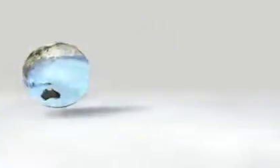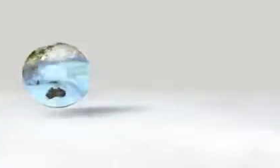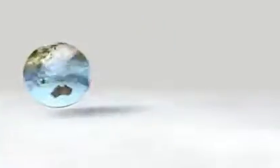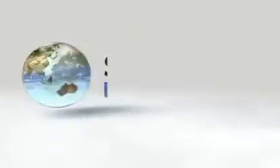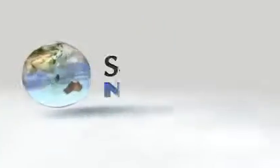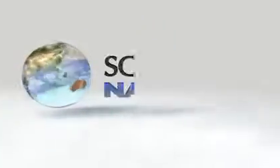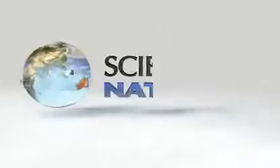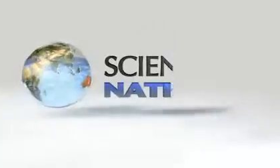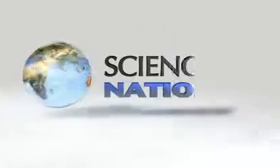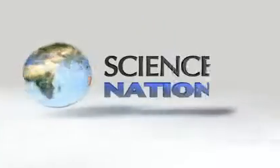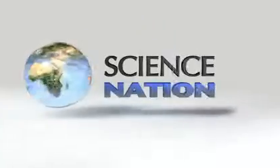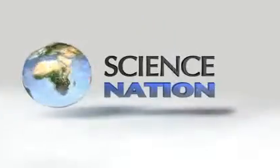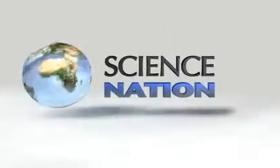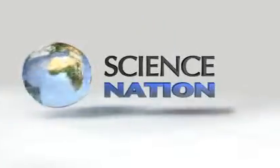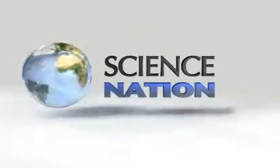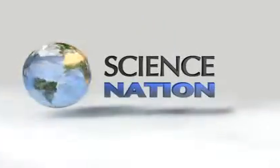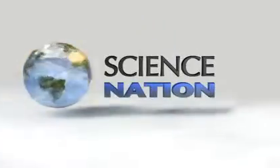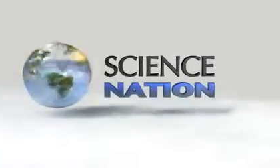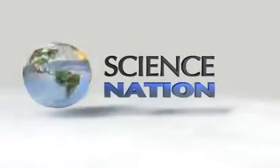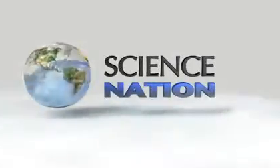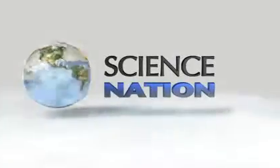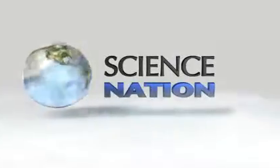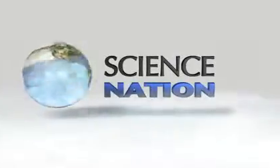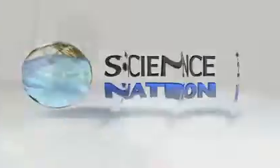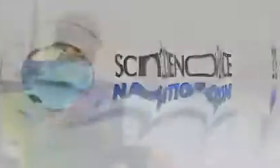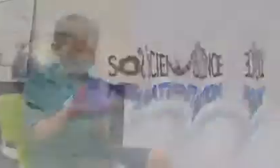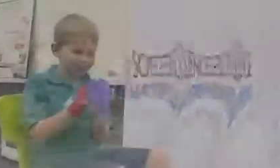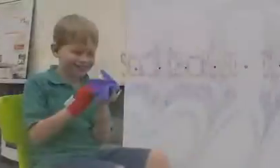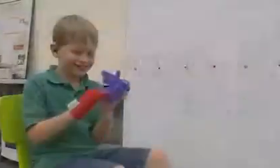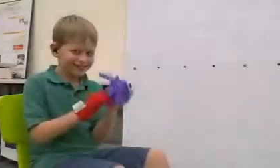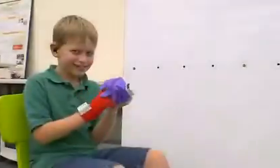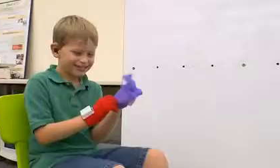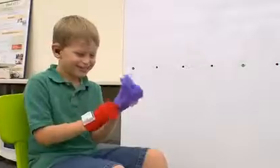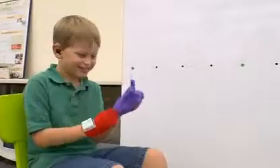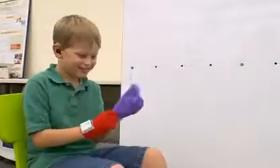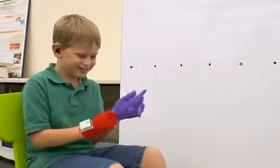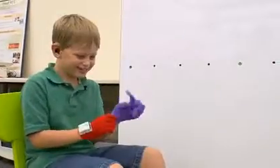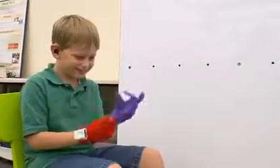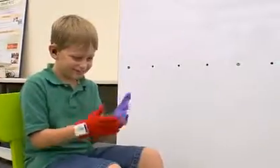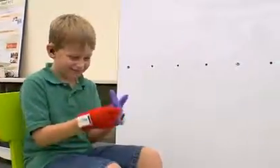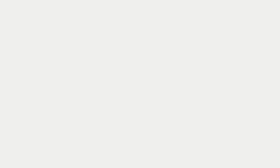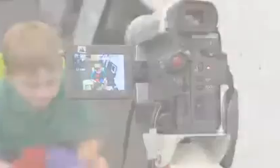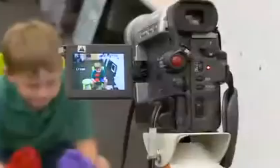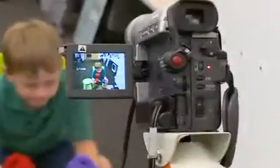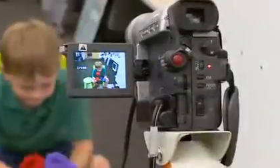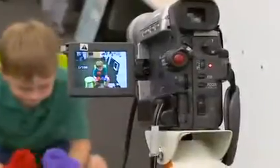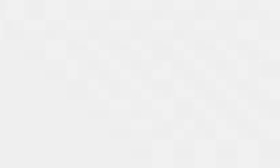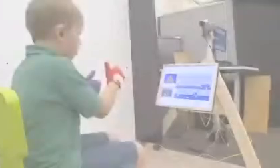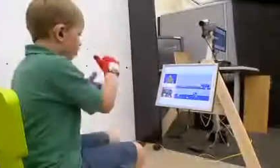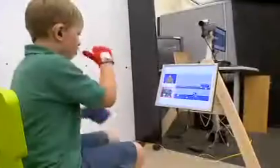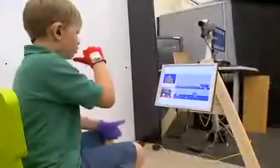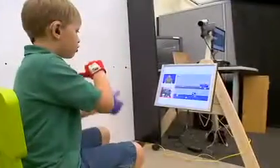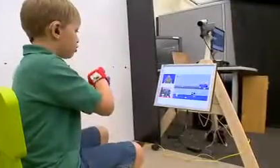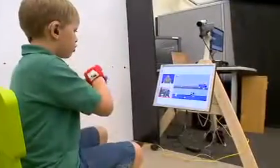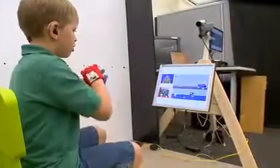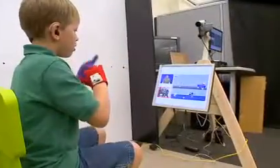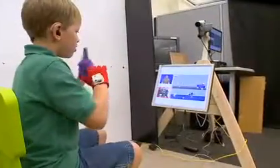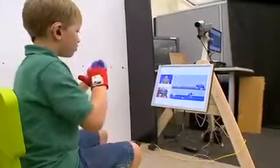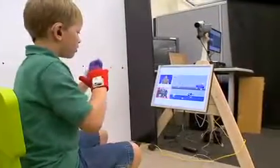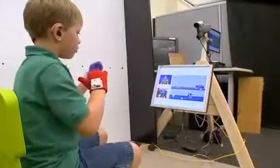MILES Gloves, camera, action. Thomas Nelson